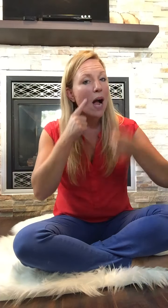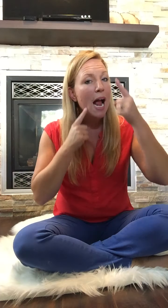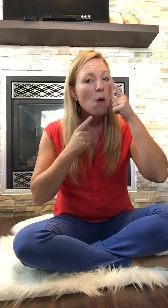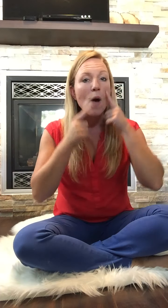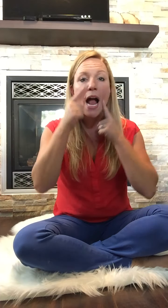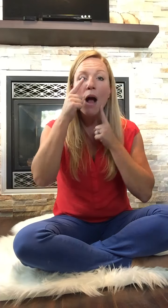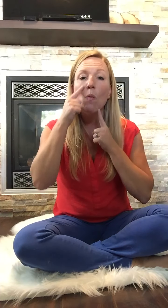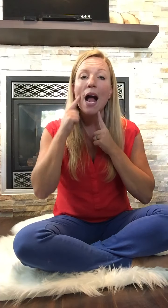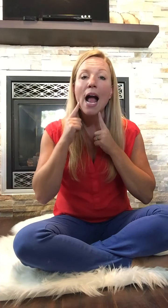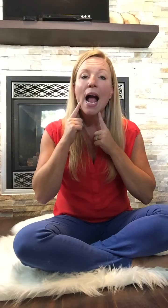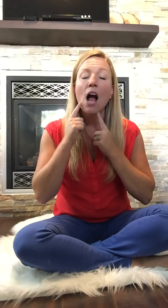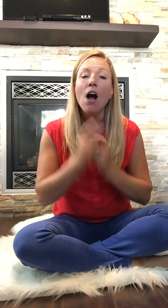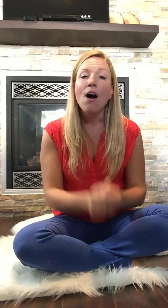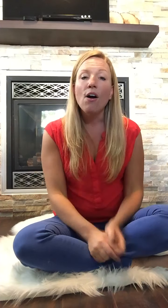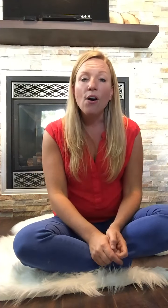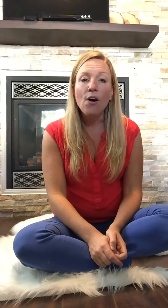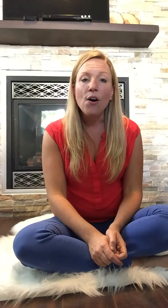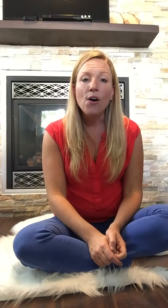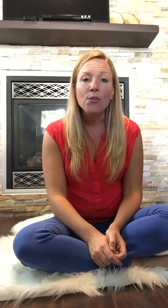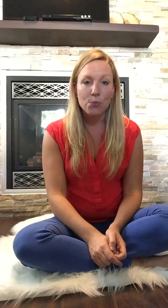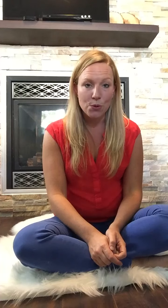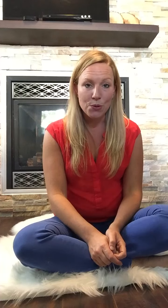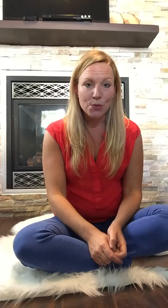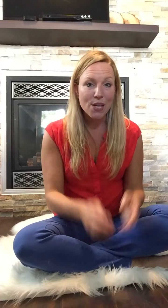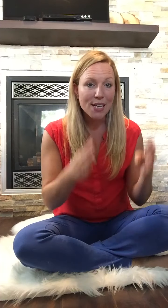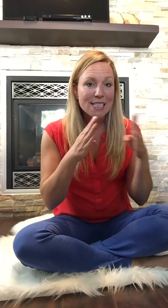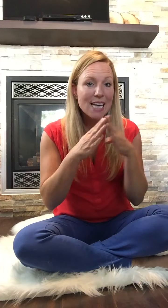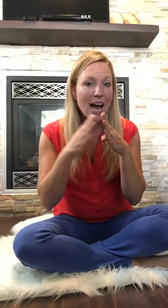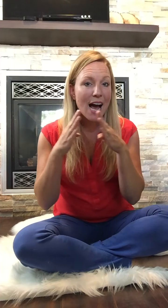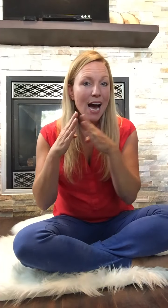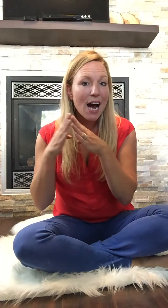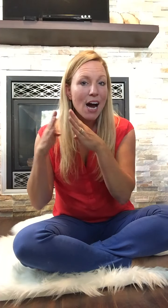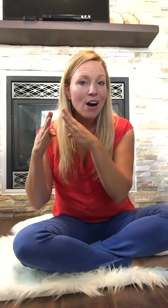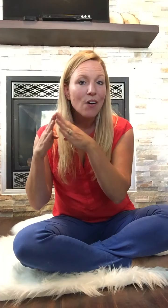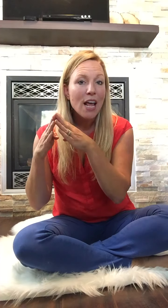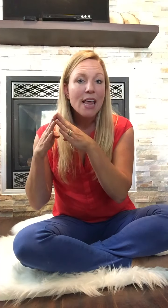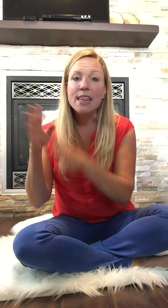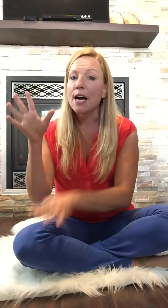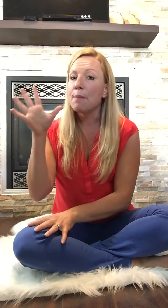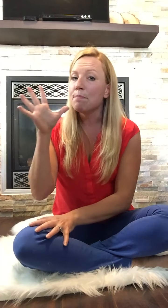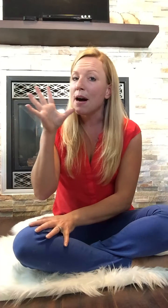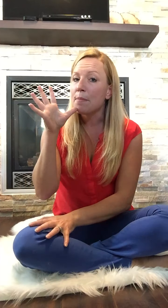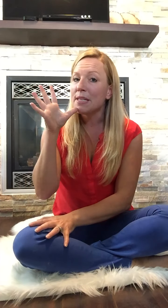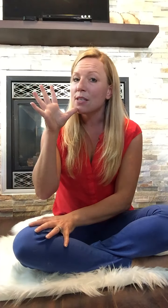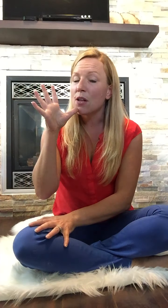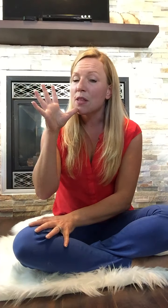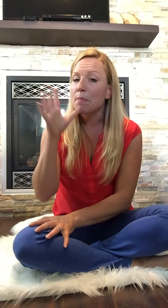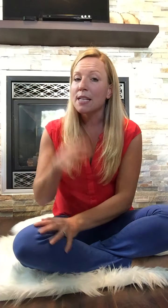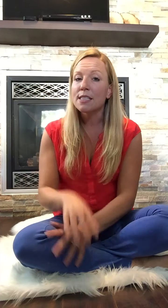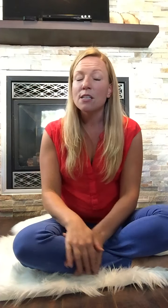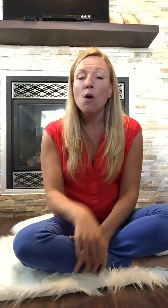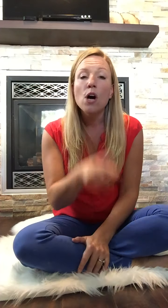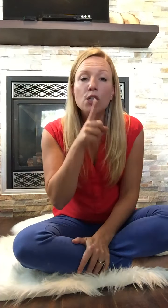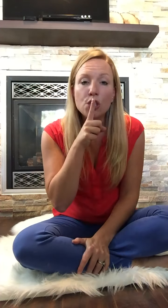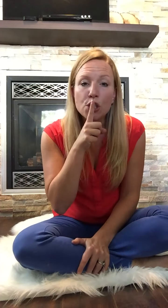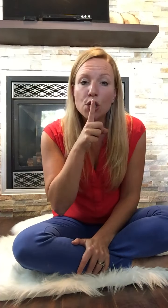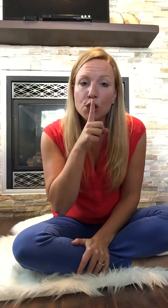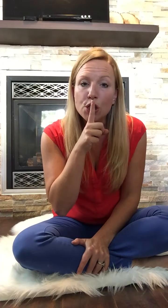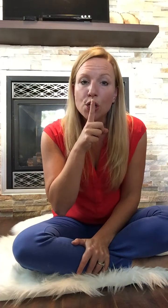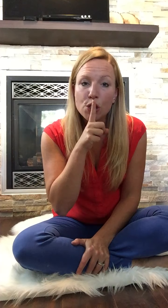wah, wah, wah, all through the town. The mummies on the bus go shh, shh,